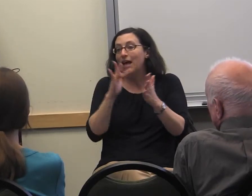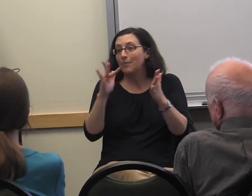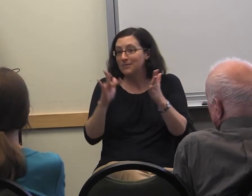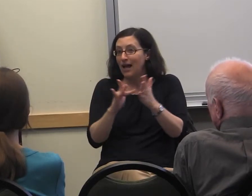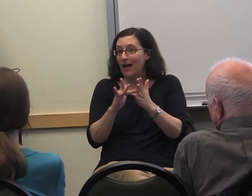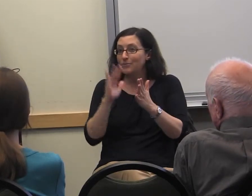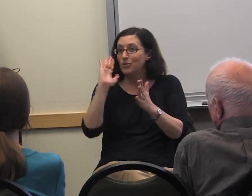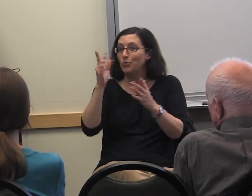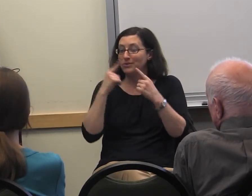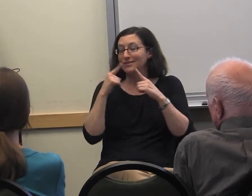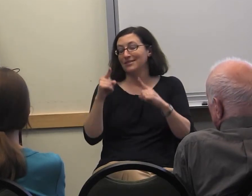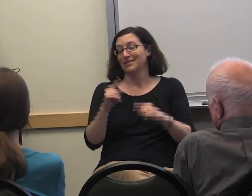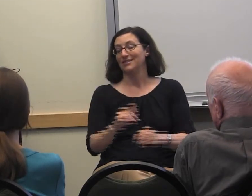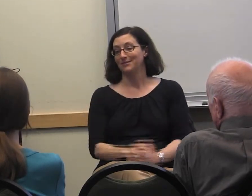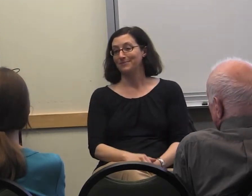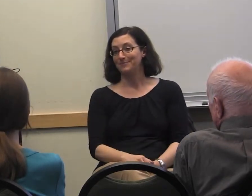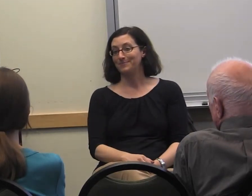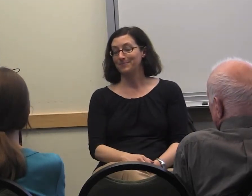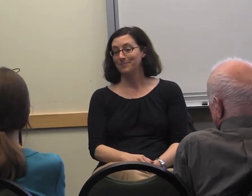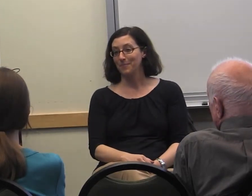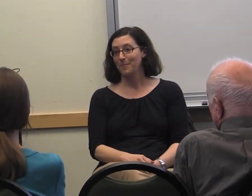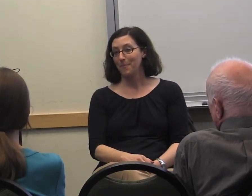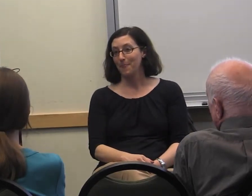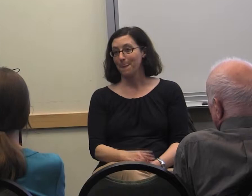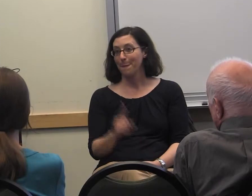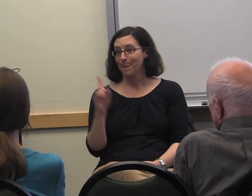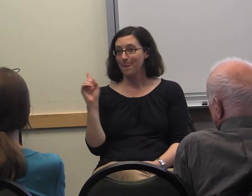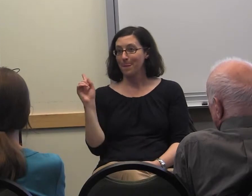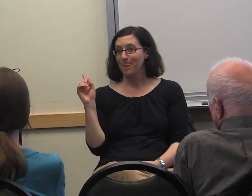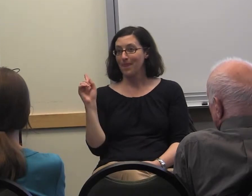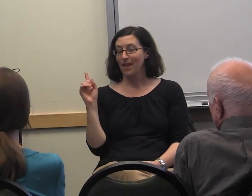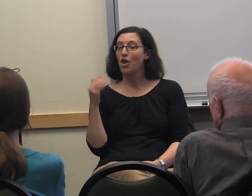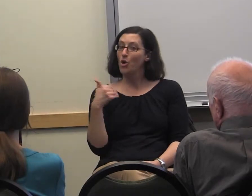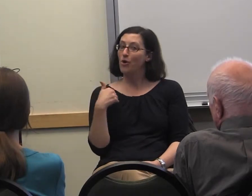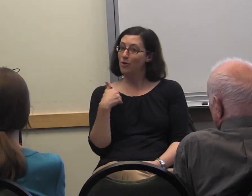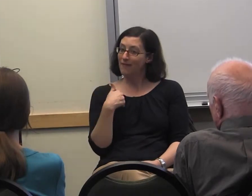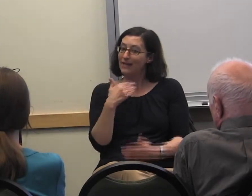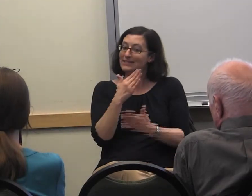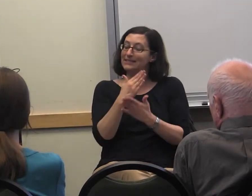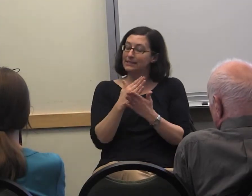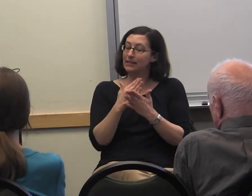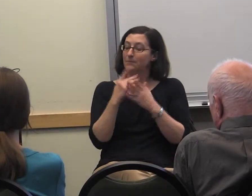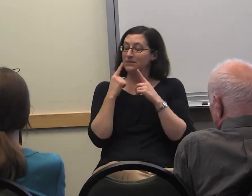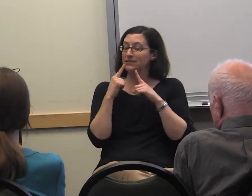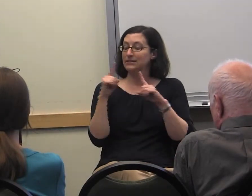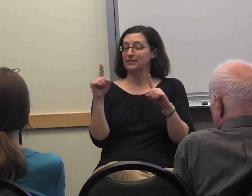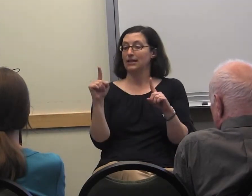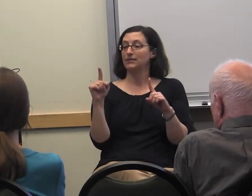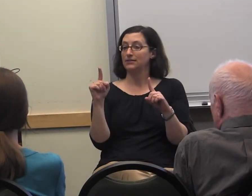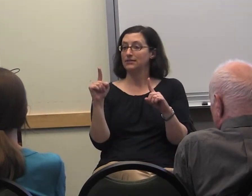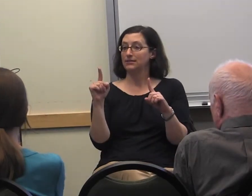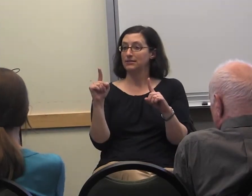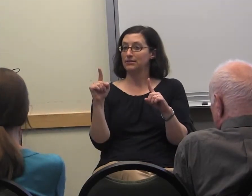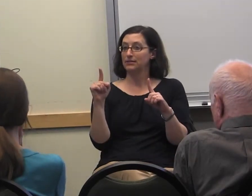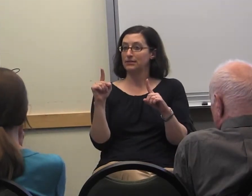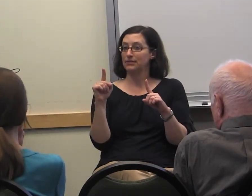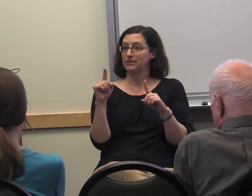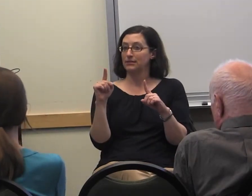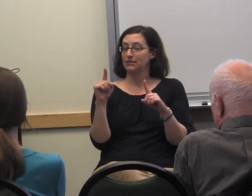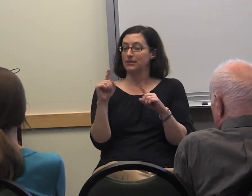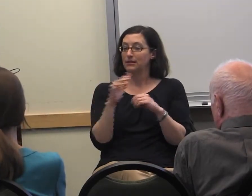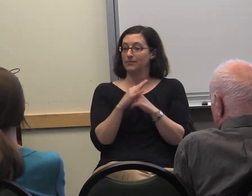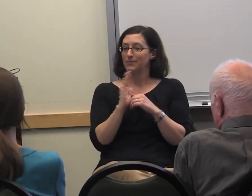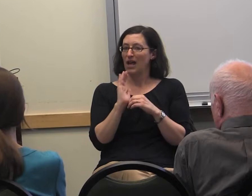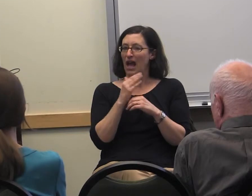headway. Yeah, we've had some success. Our media guru